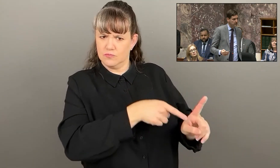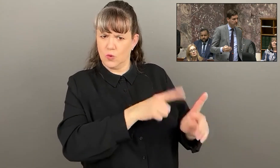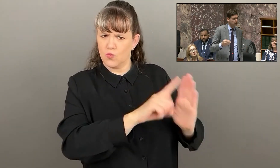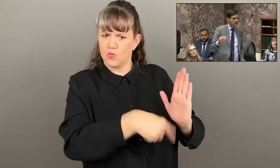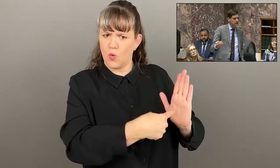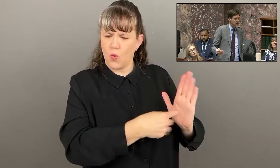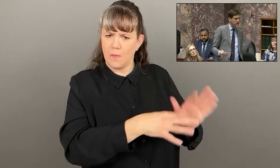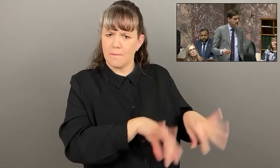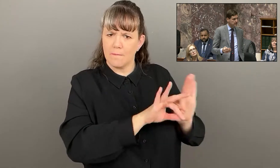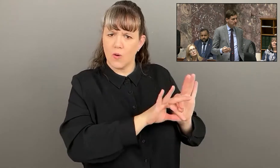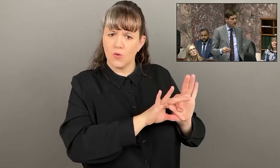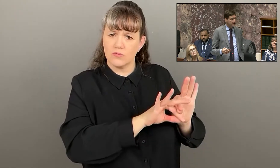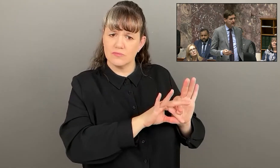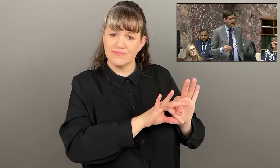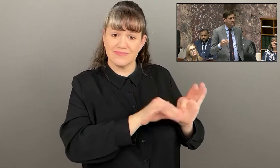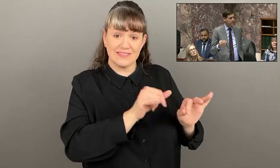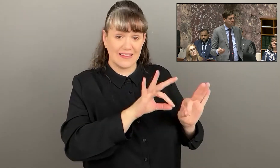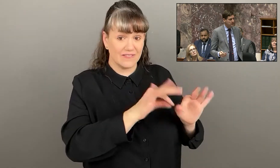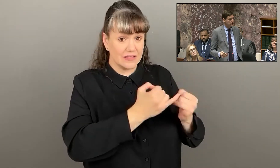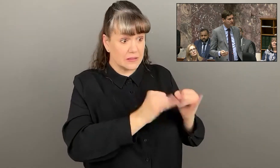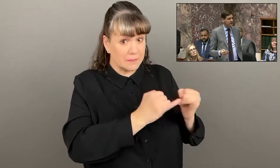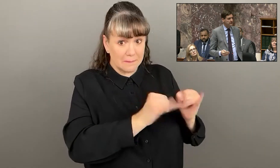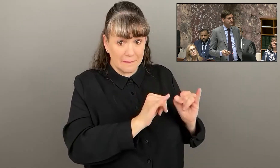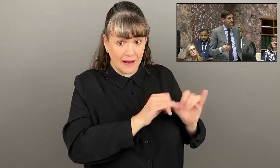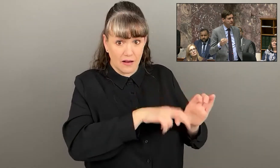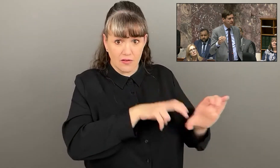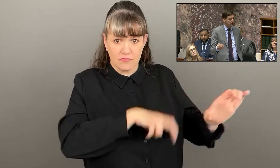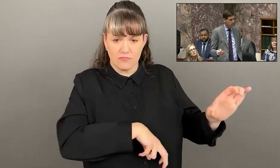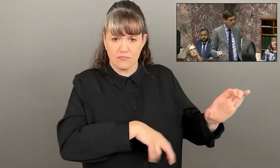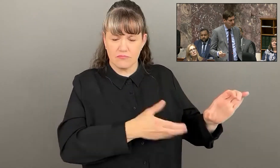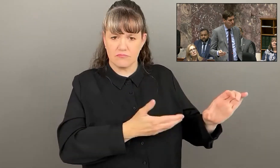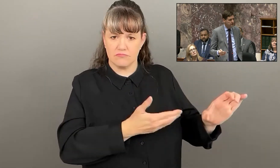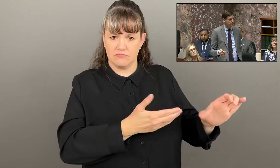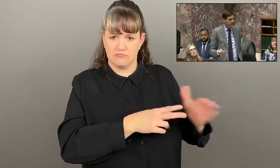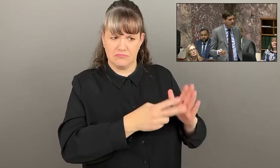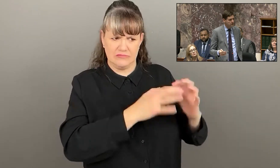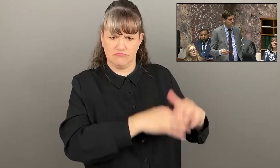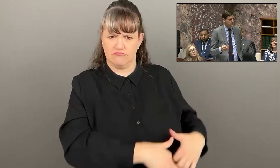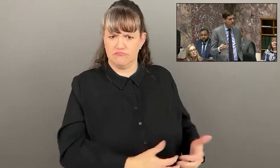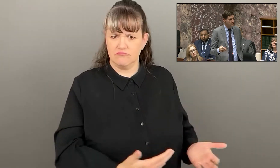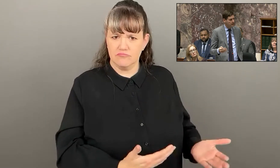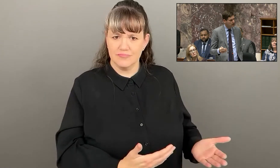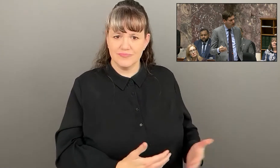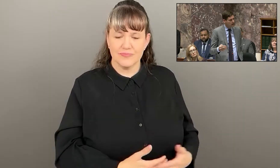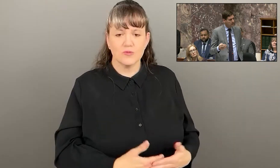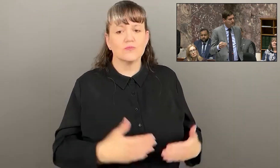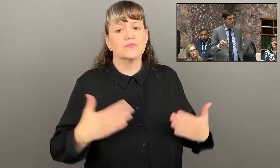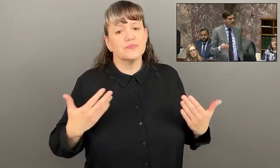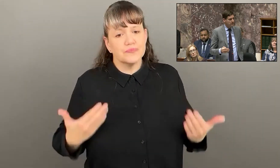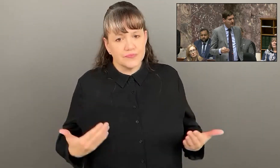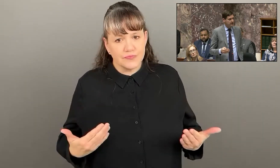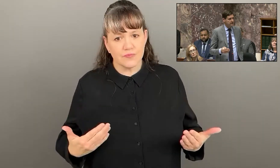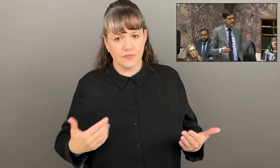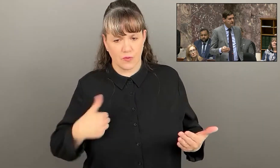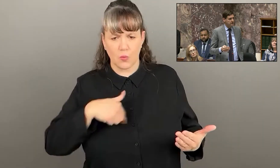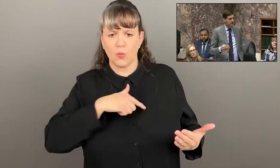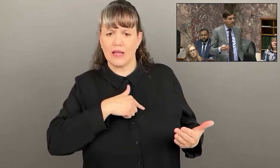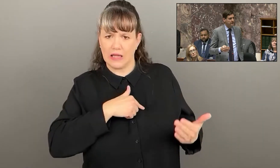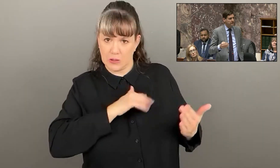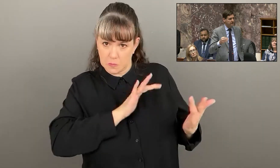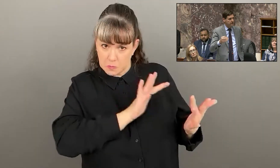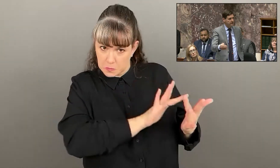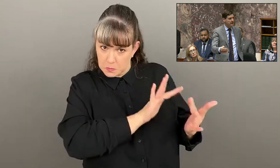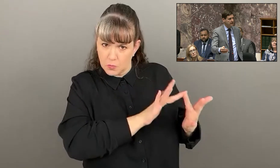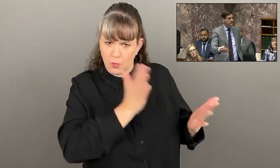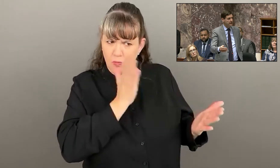service will contact him and will understand the intention and what the plan was and so on. But the bottom line is, if